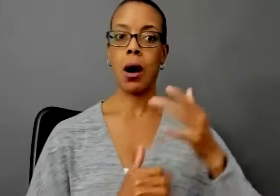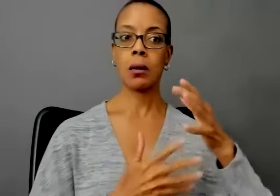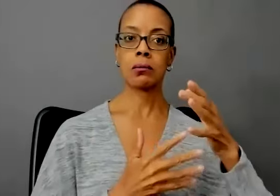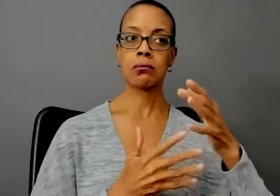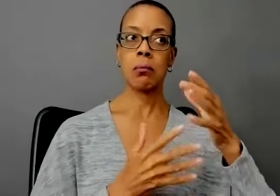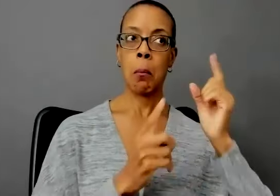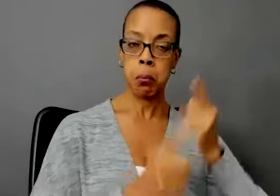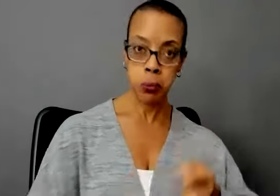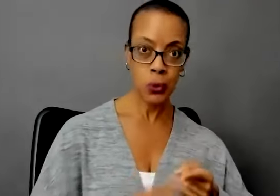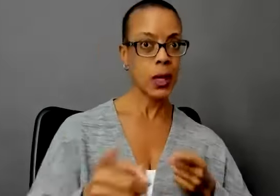own